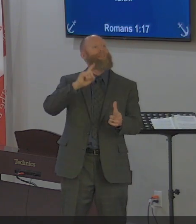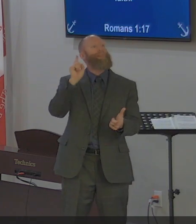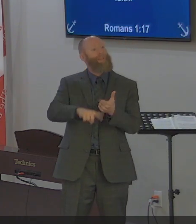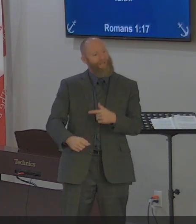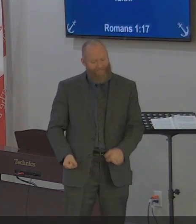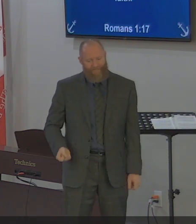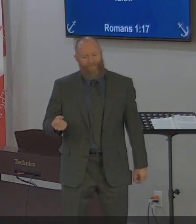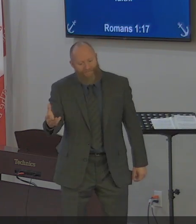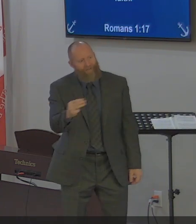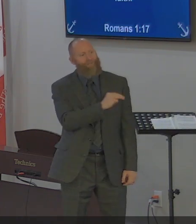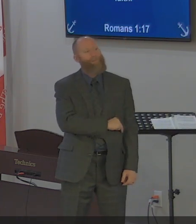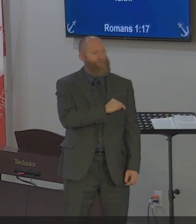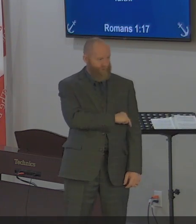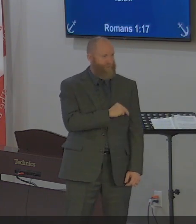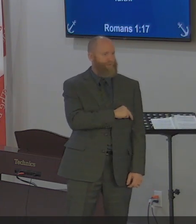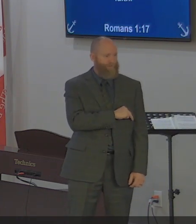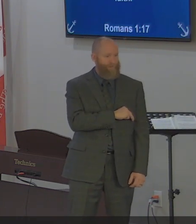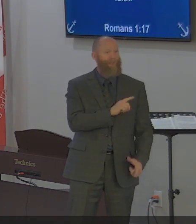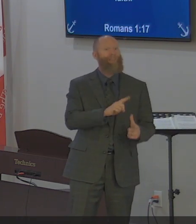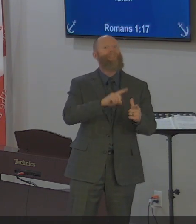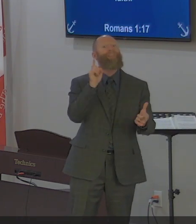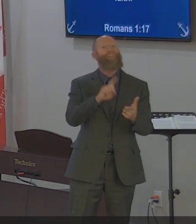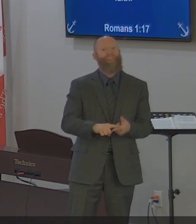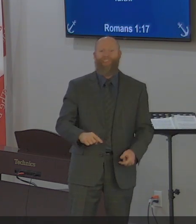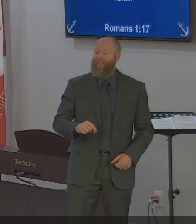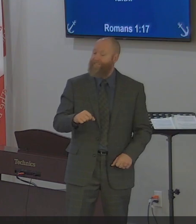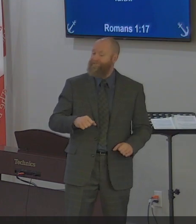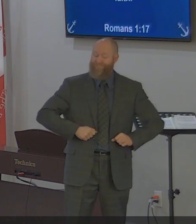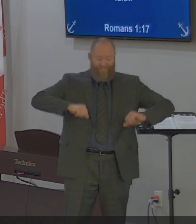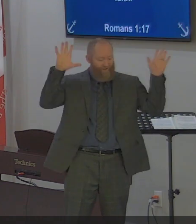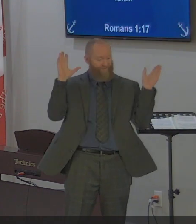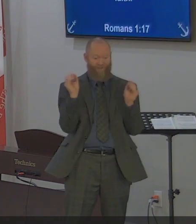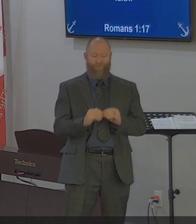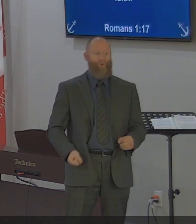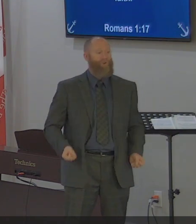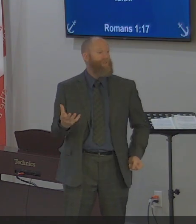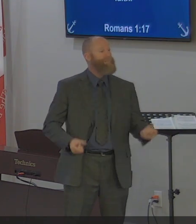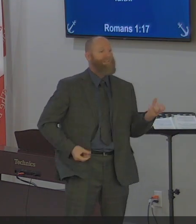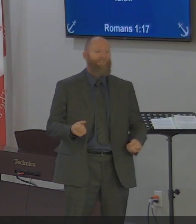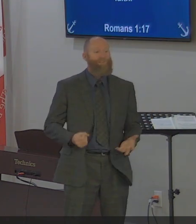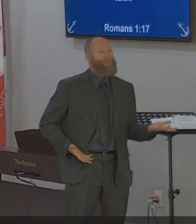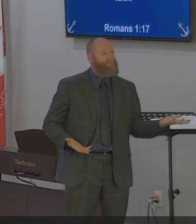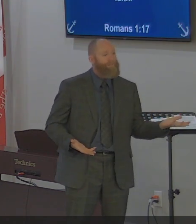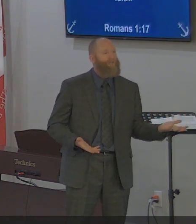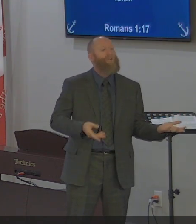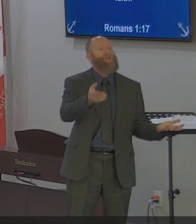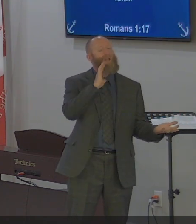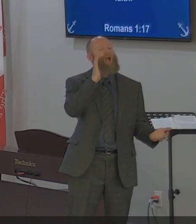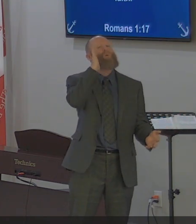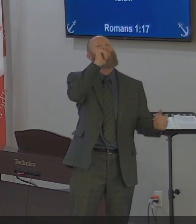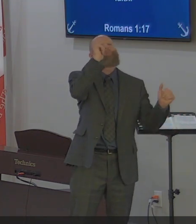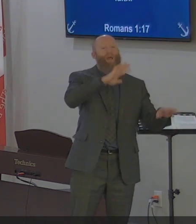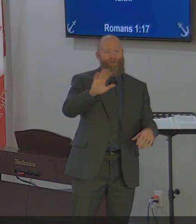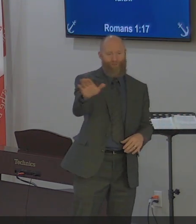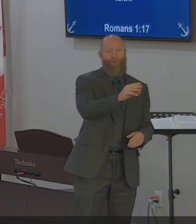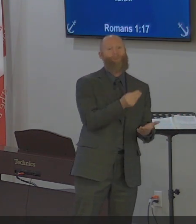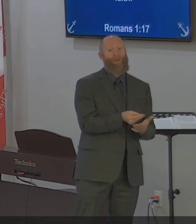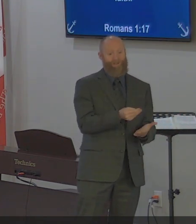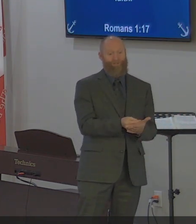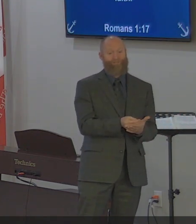sacrifice and give some more. Now, it's hard for a missionary to say to give more money, but I can guarantee you